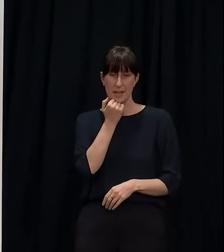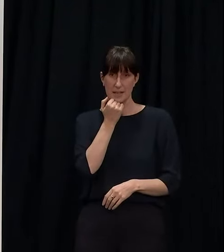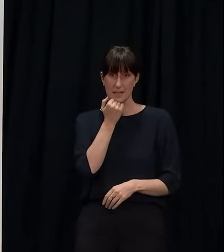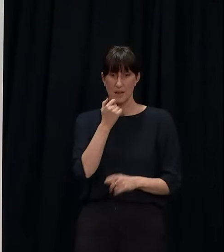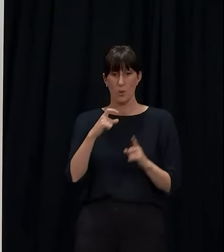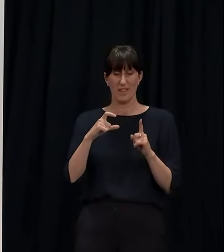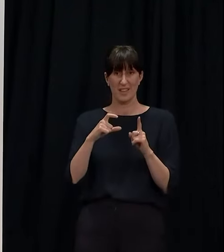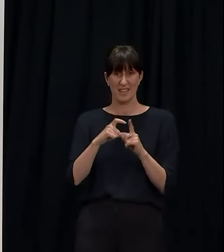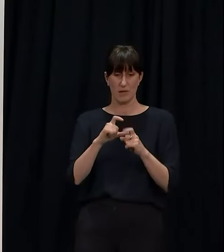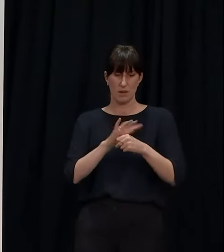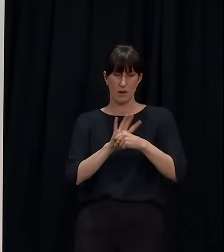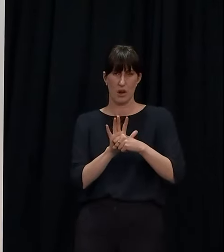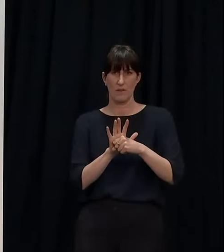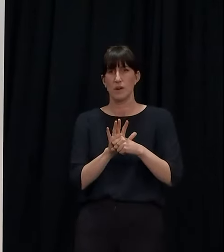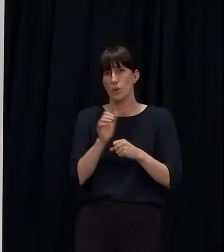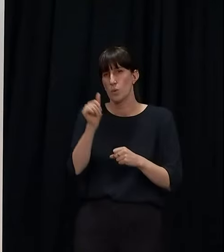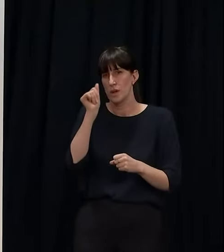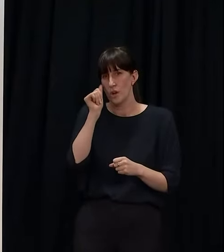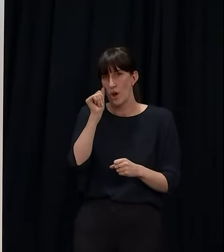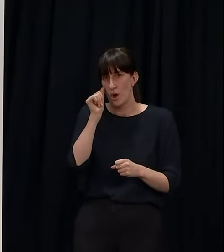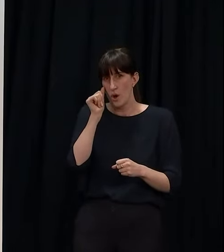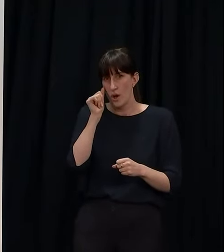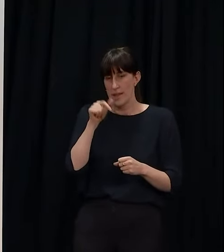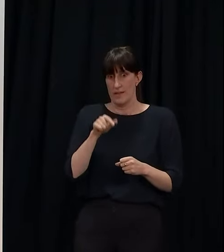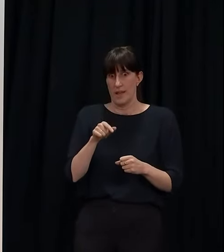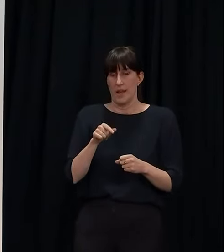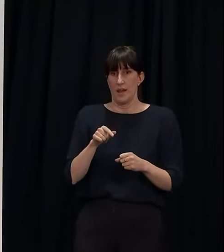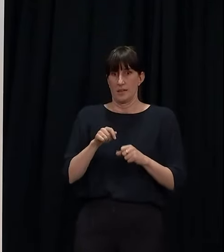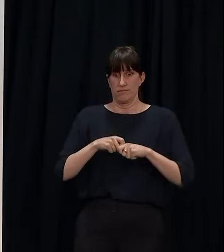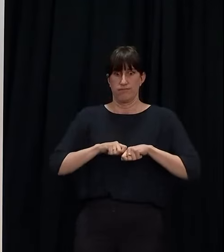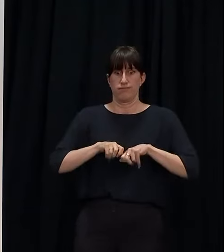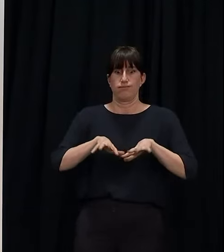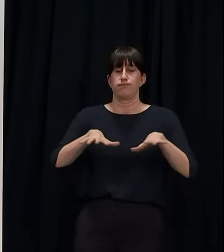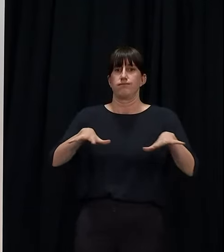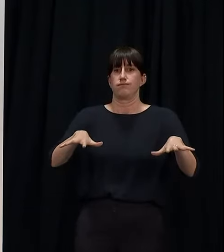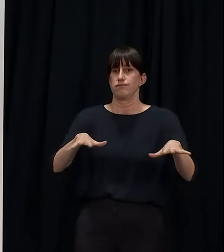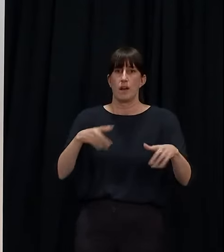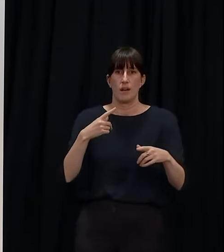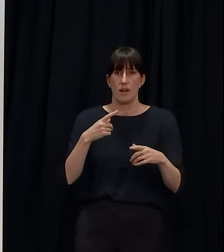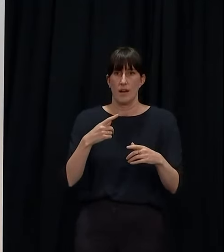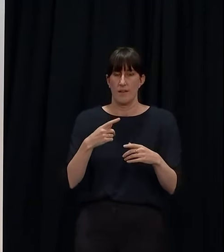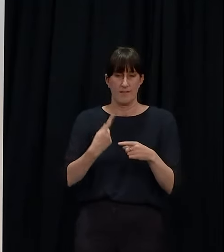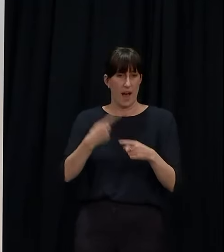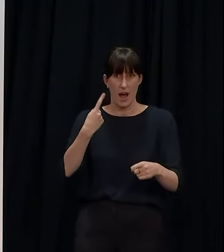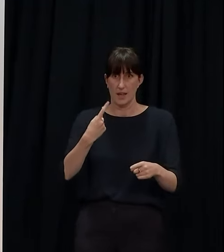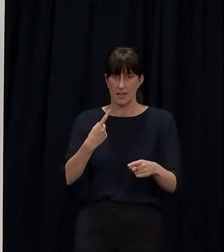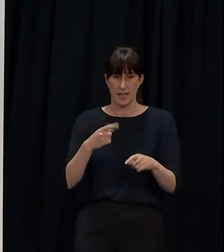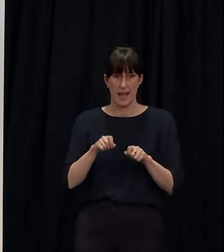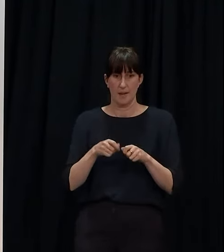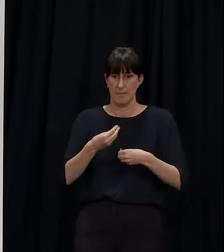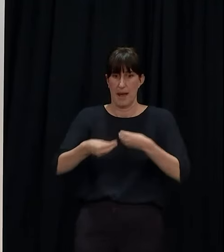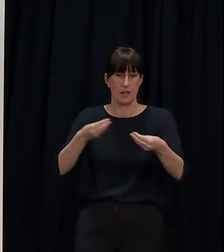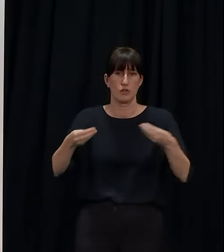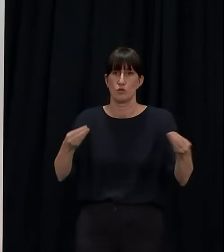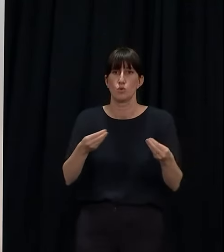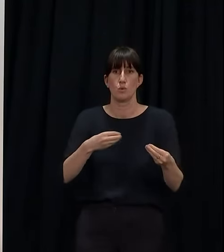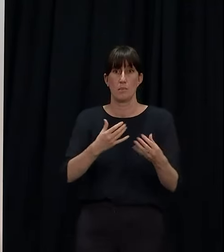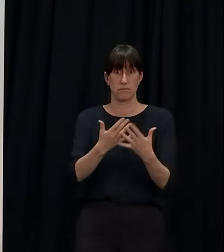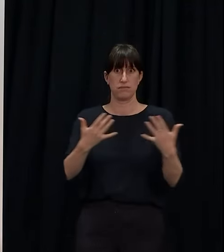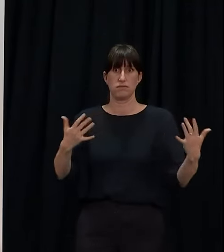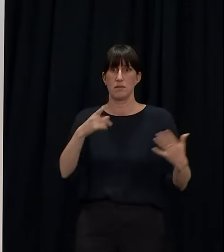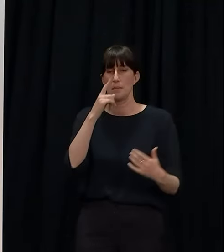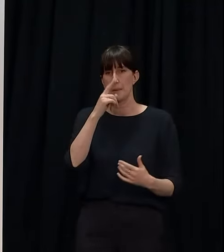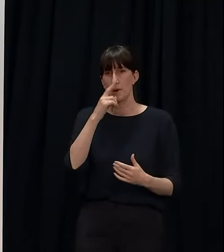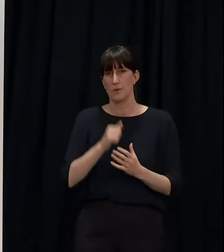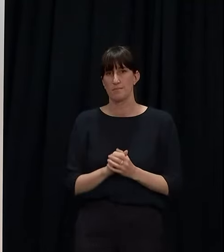not necessarily unexpected. It's more infectious, and we know it moves faster. So even though we